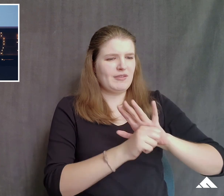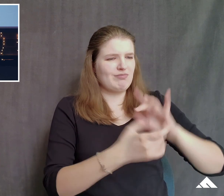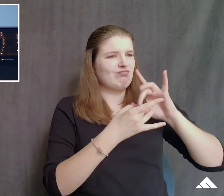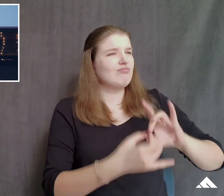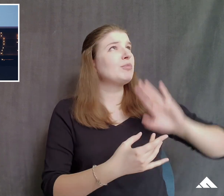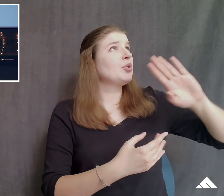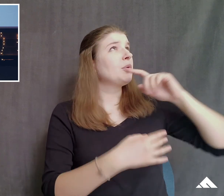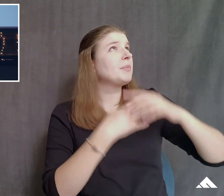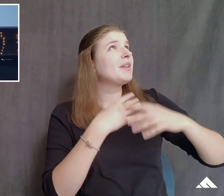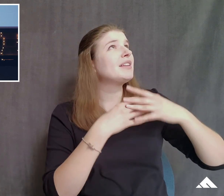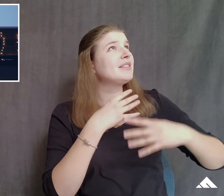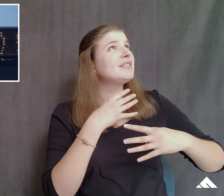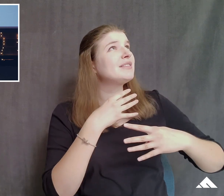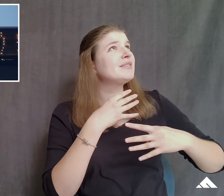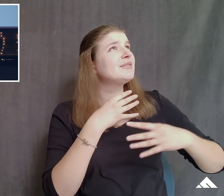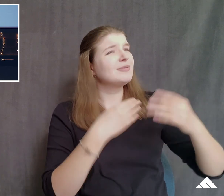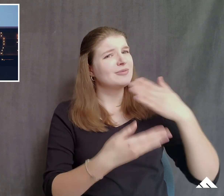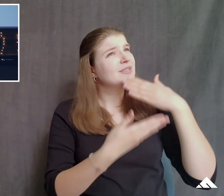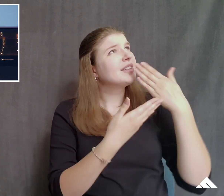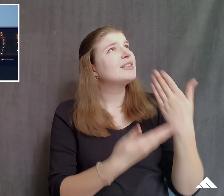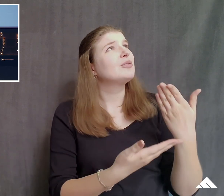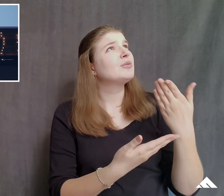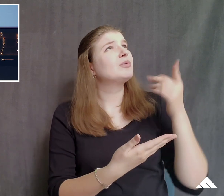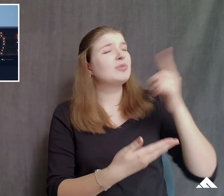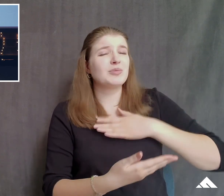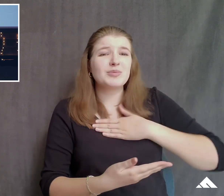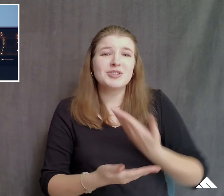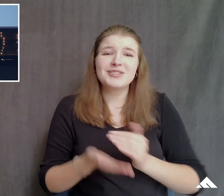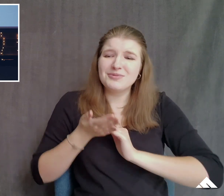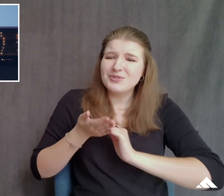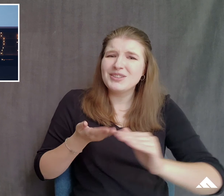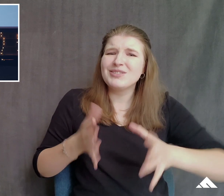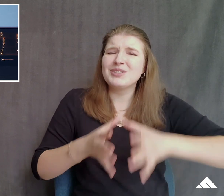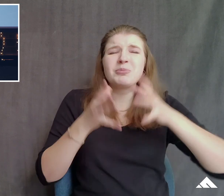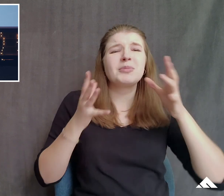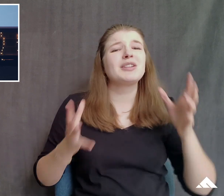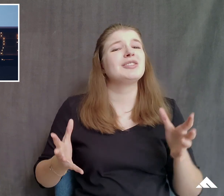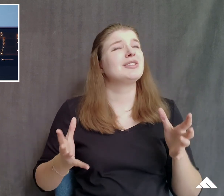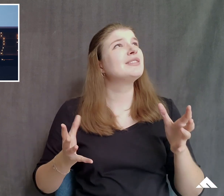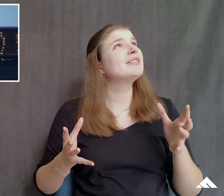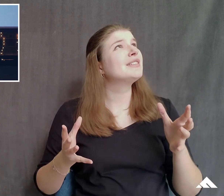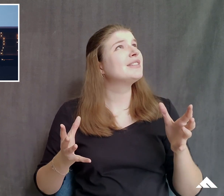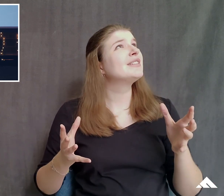We thank you for your willingness to forgive so much.